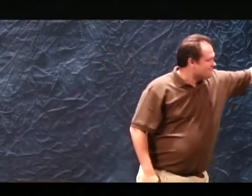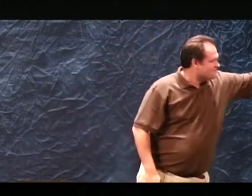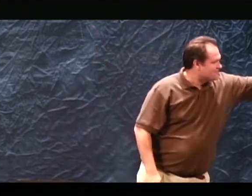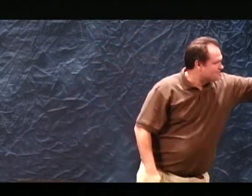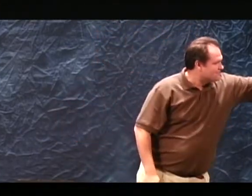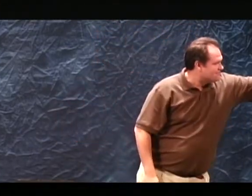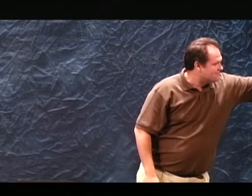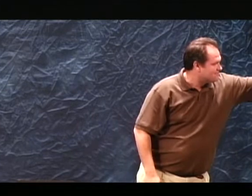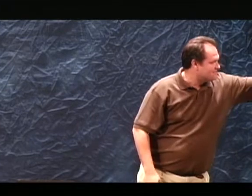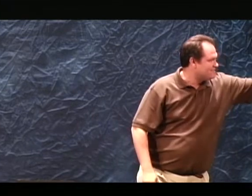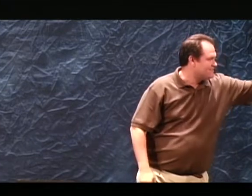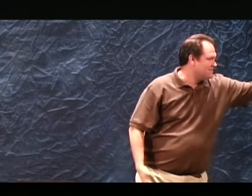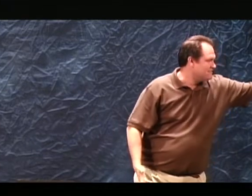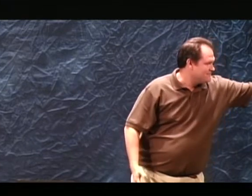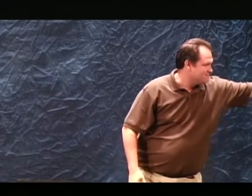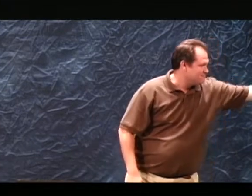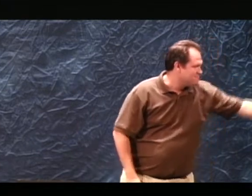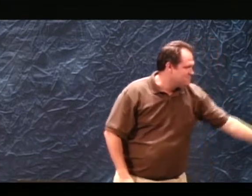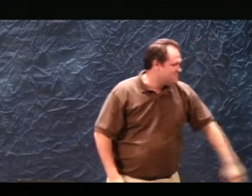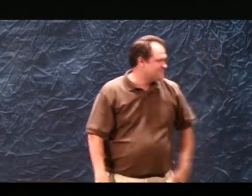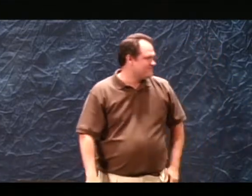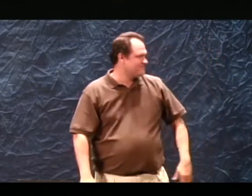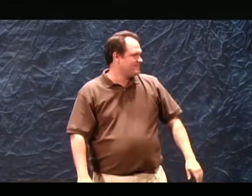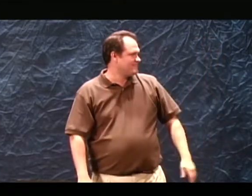day you're probably going to breathe 30 000 times